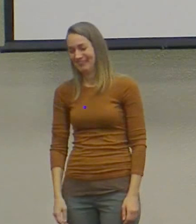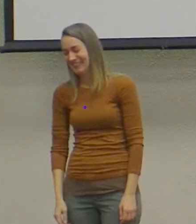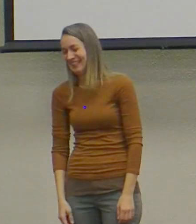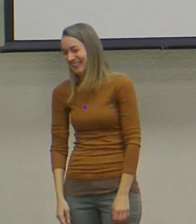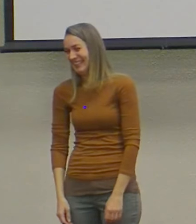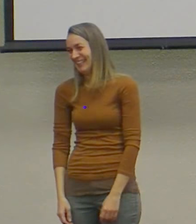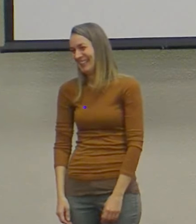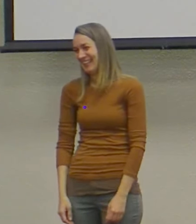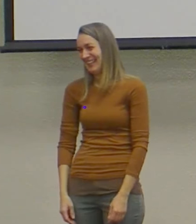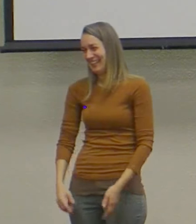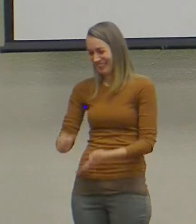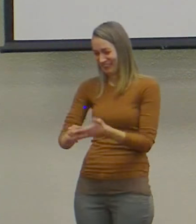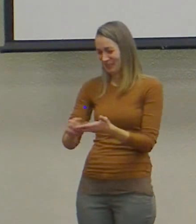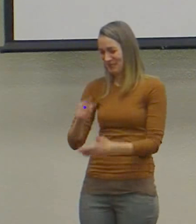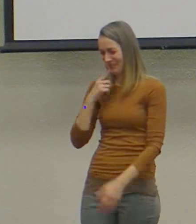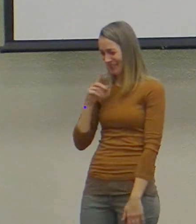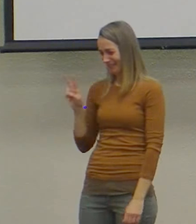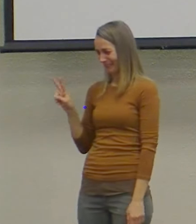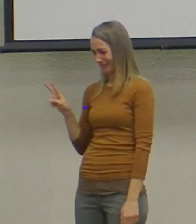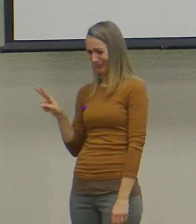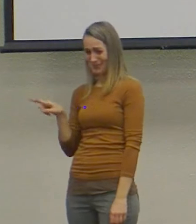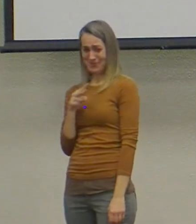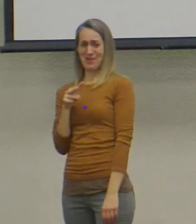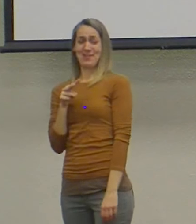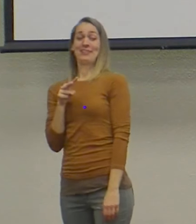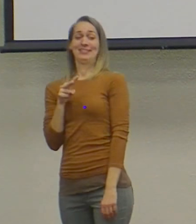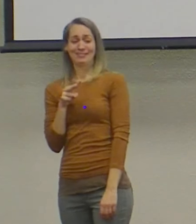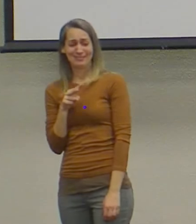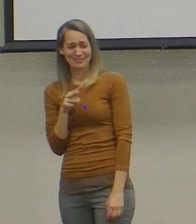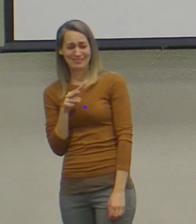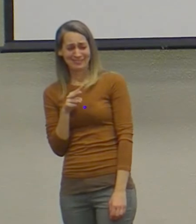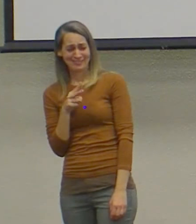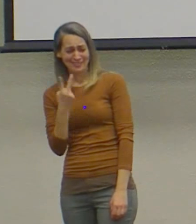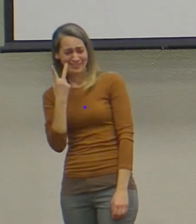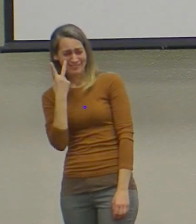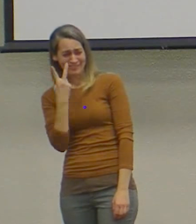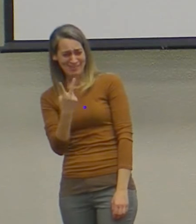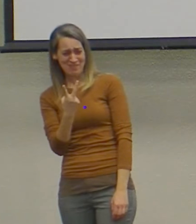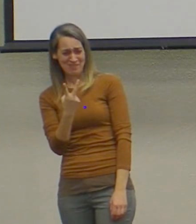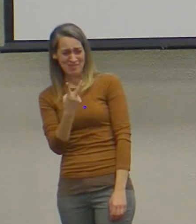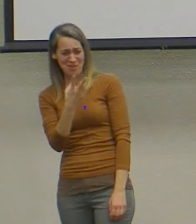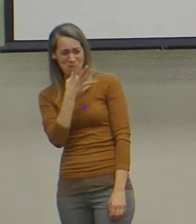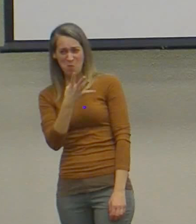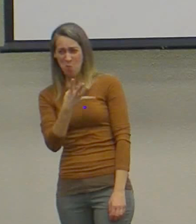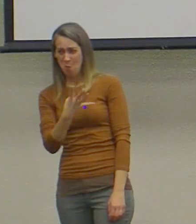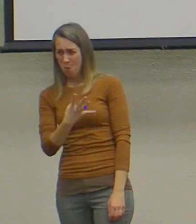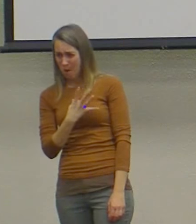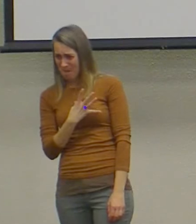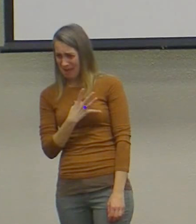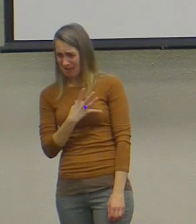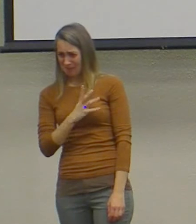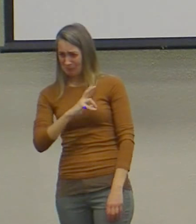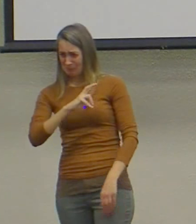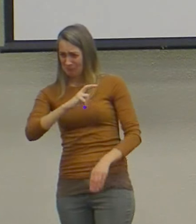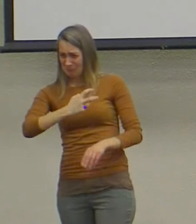Scripture says, and he turned and he discovered, excuse me, a woman lying at his feet.